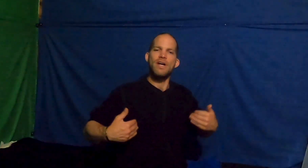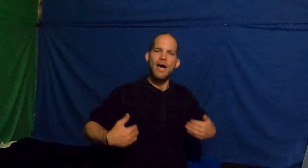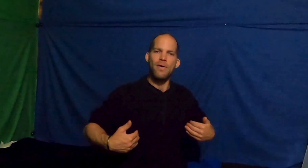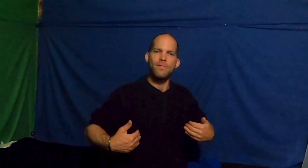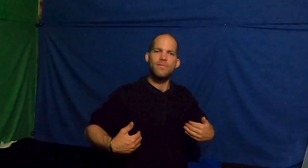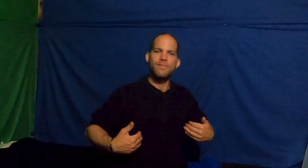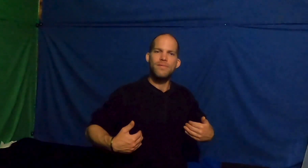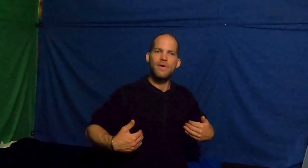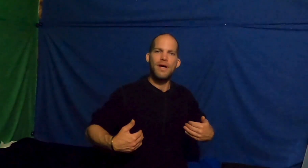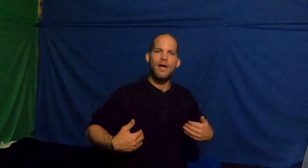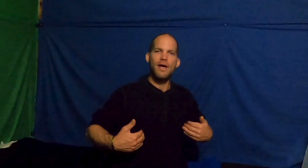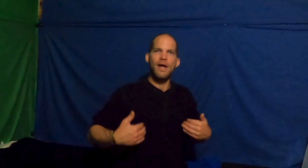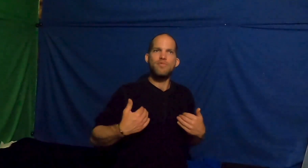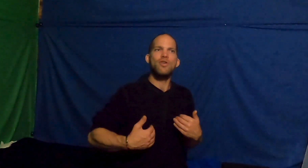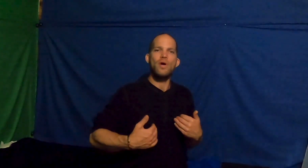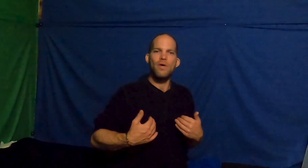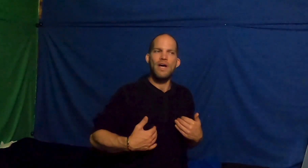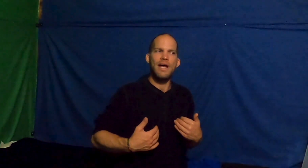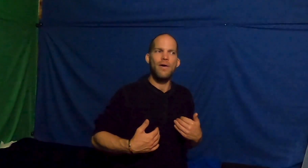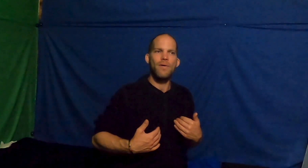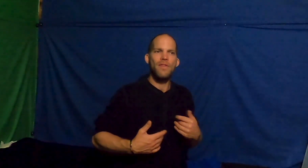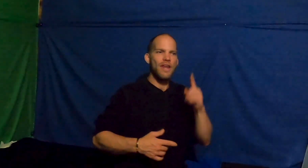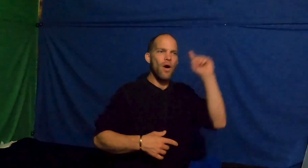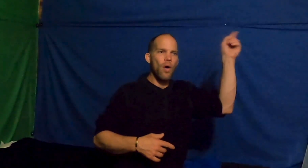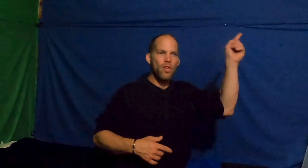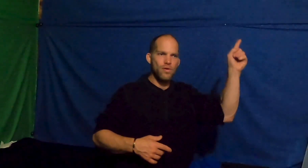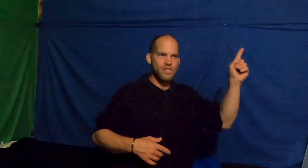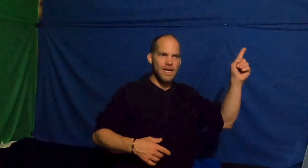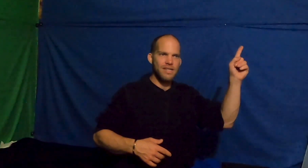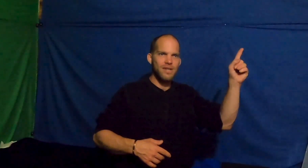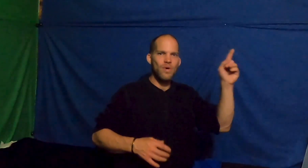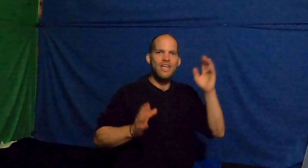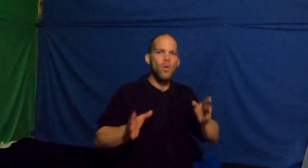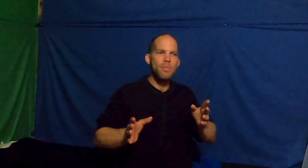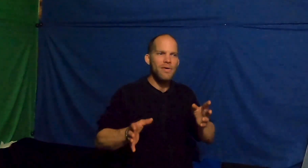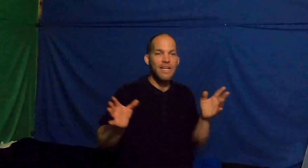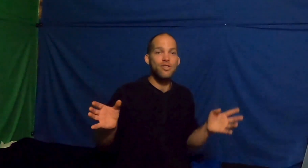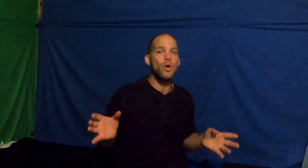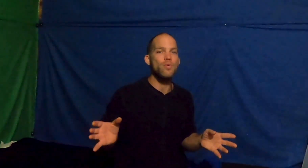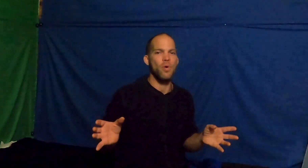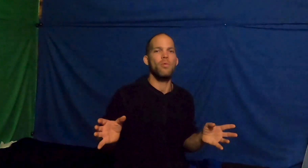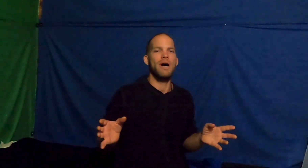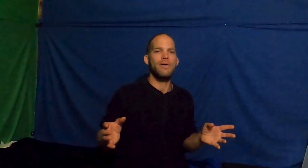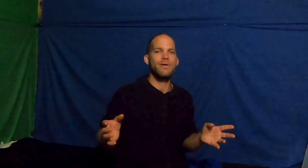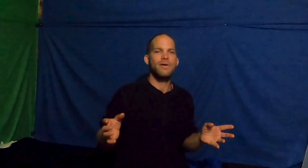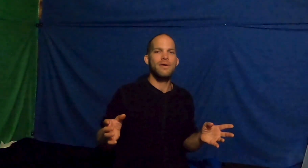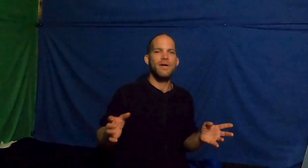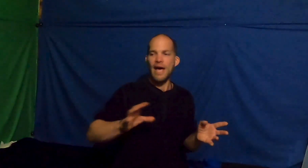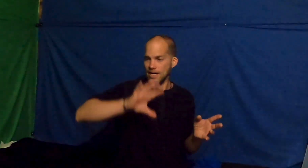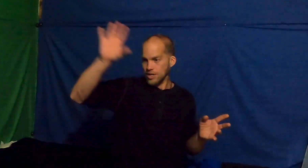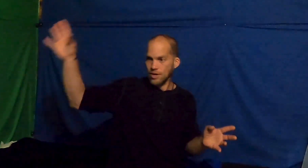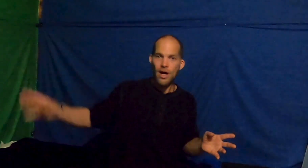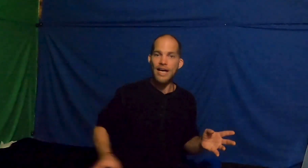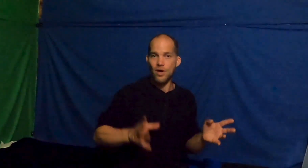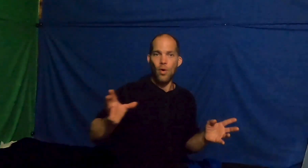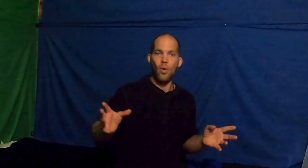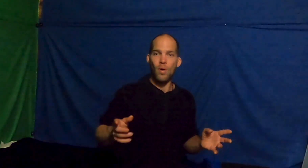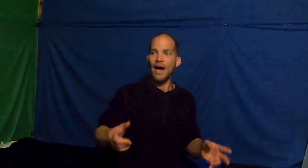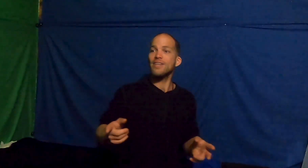now. And I'm so here right now that all those things that we know about and don't know about as a whole, I